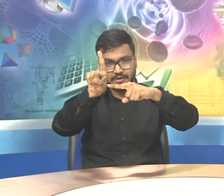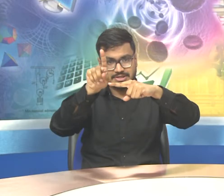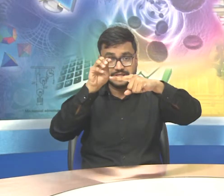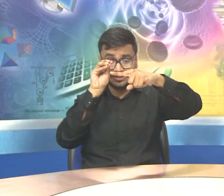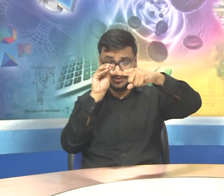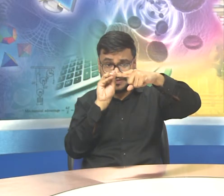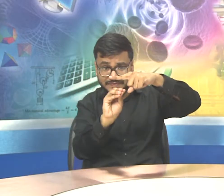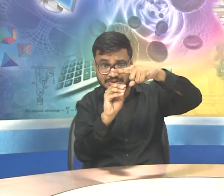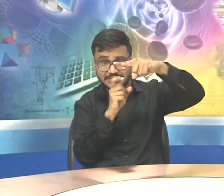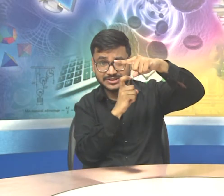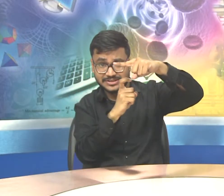we will get